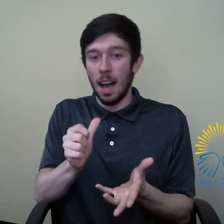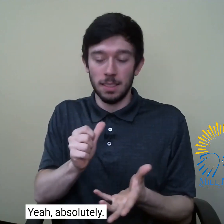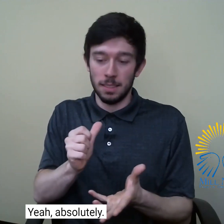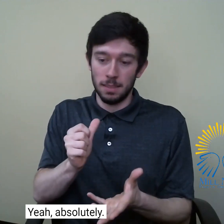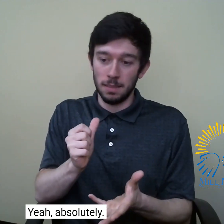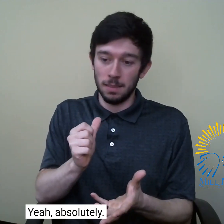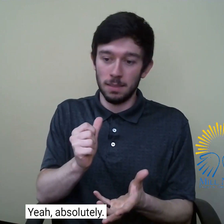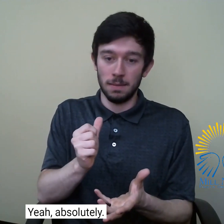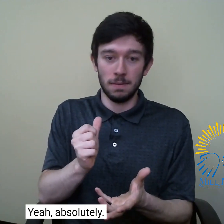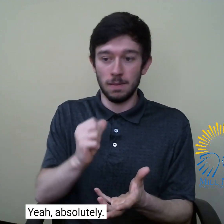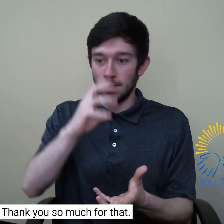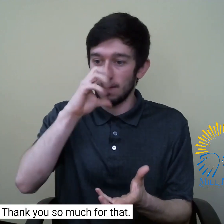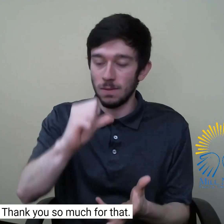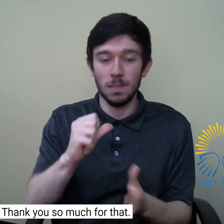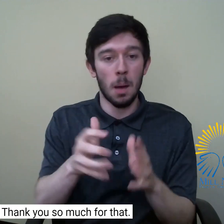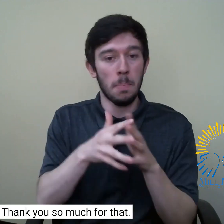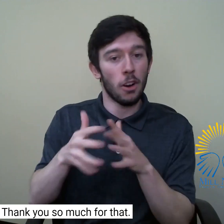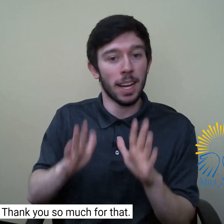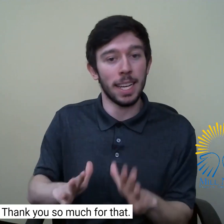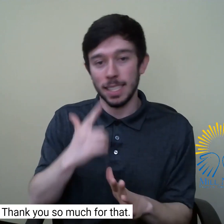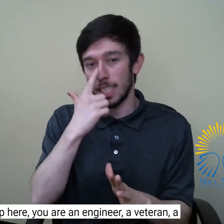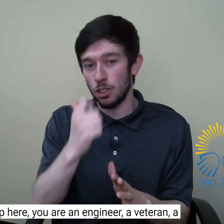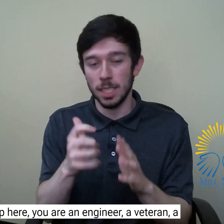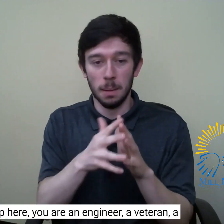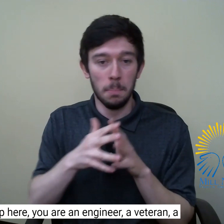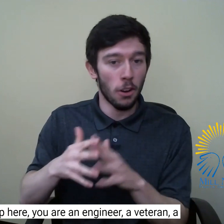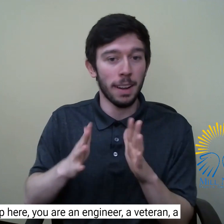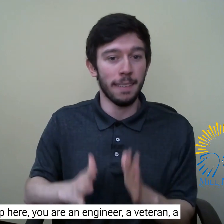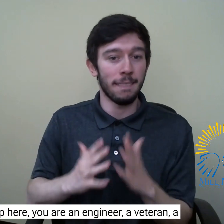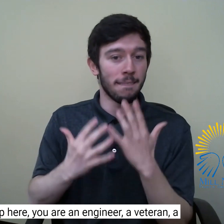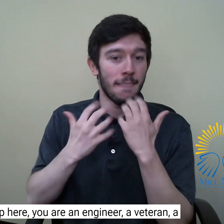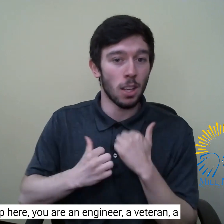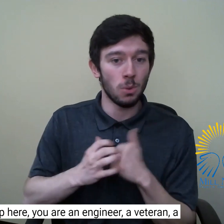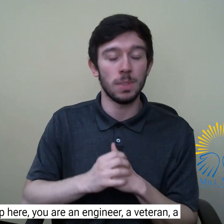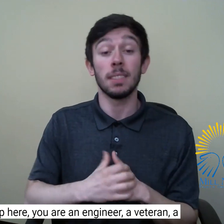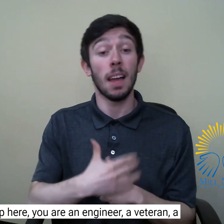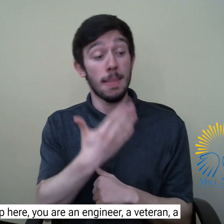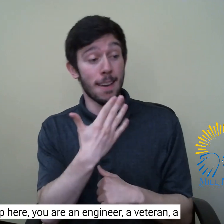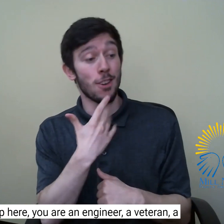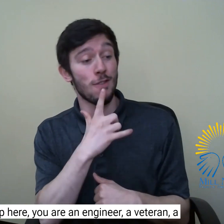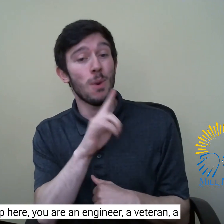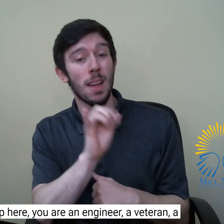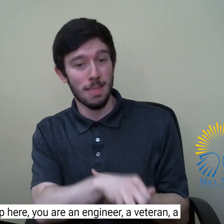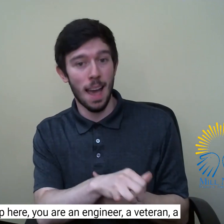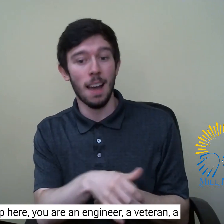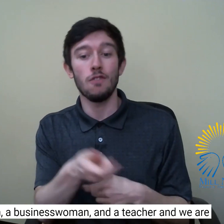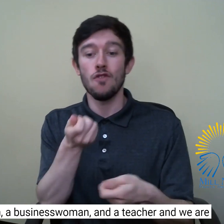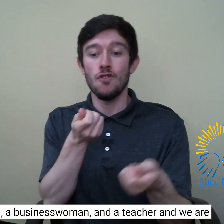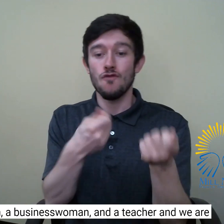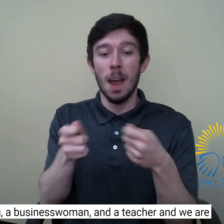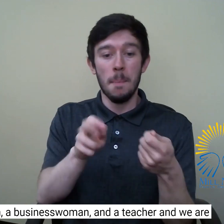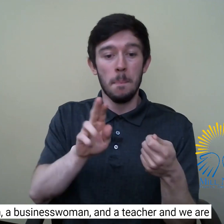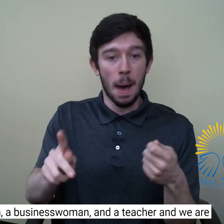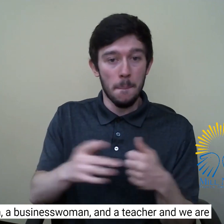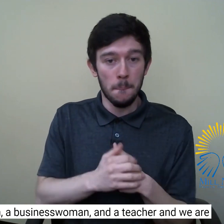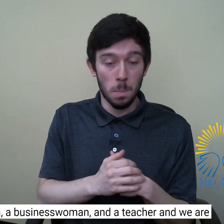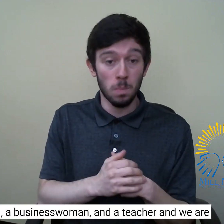Yeah, absolutely. Thank you so much for that. To wrap up here, you are an engineer, a veteran, a congresswoman, a businesswoman, and a